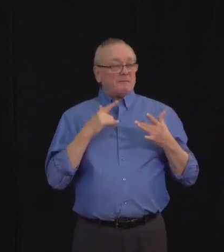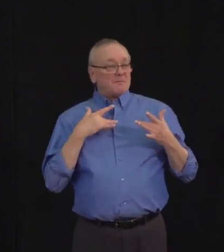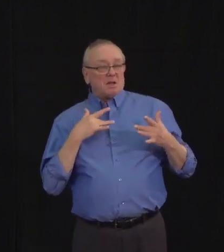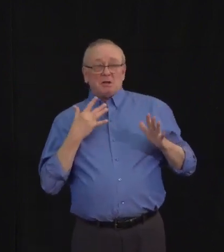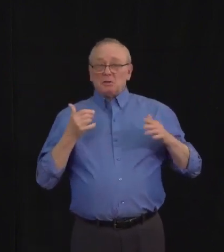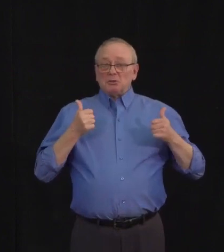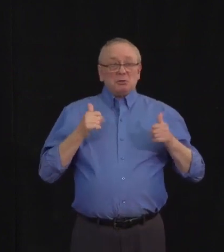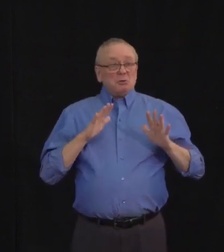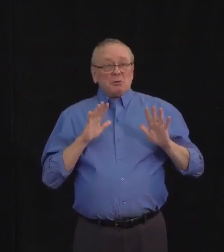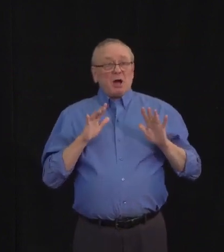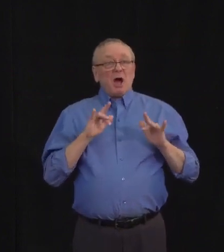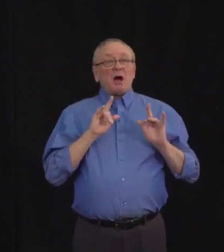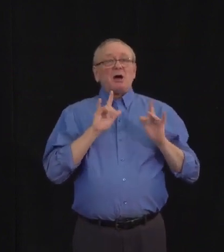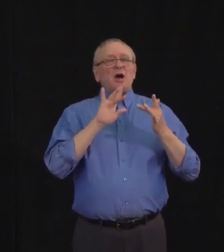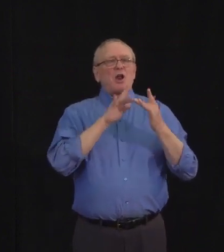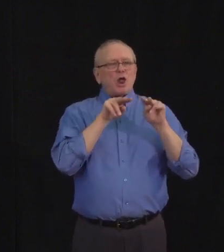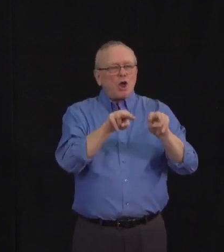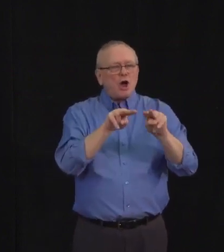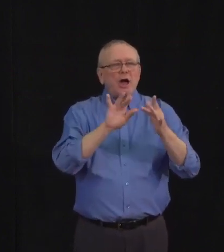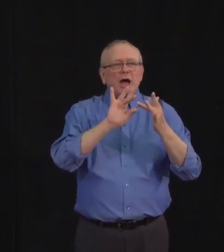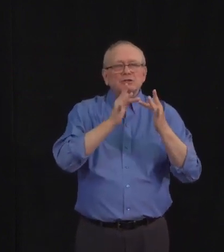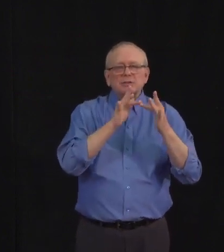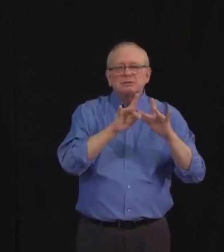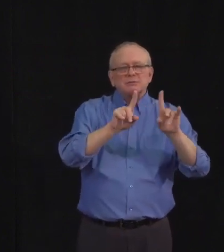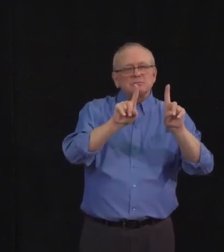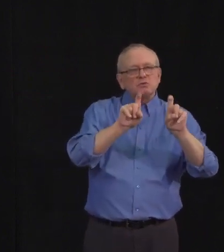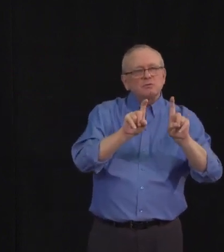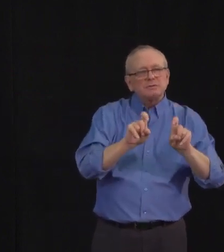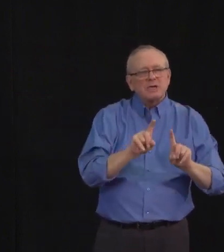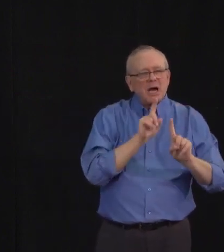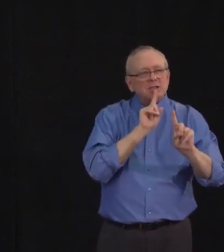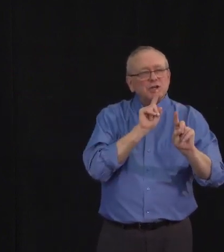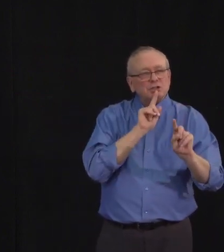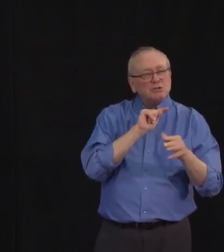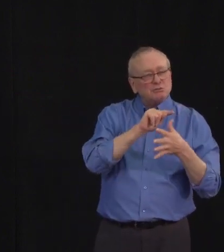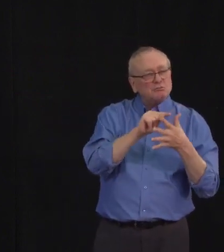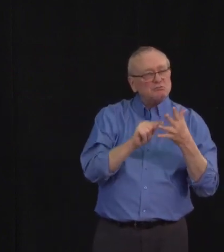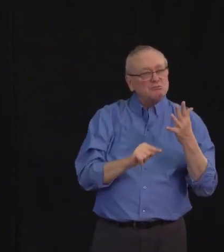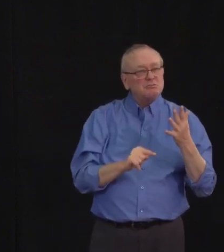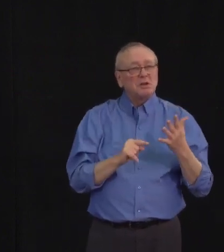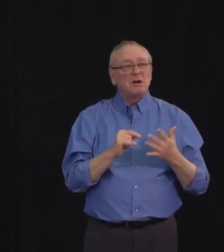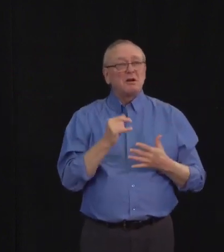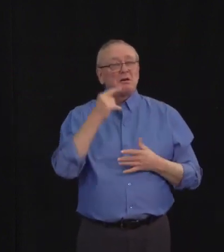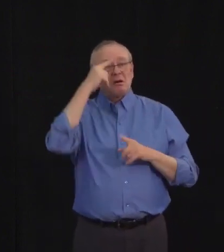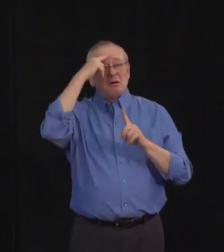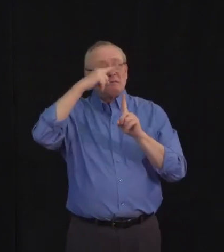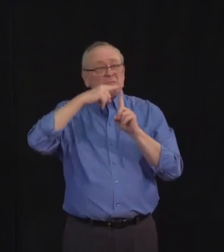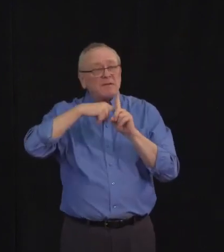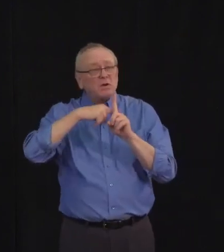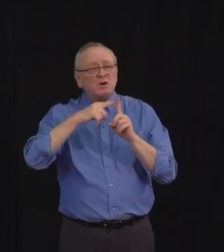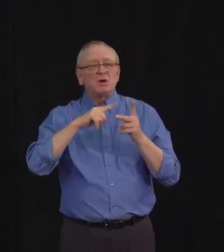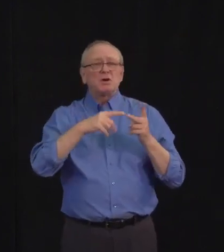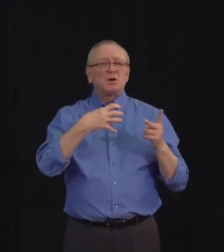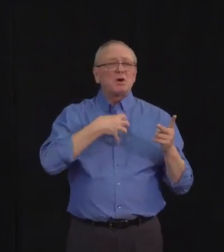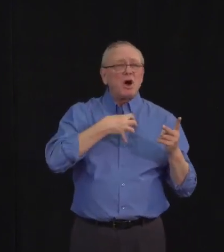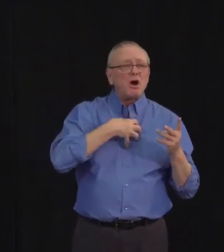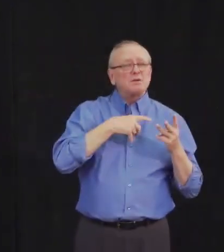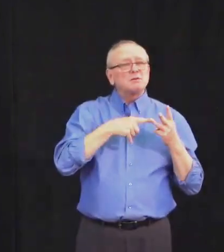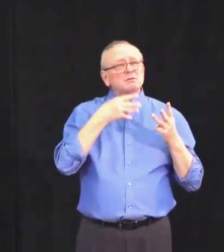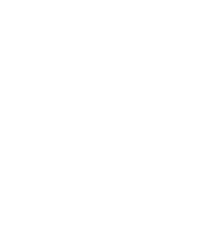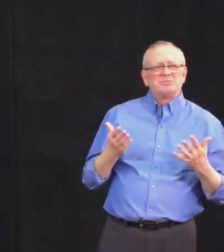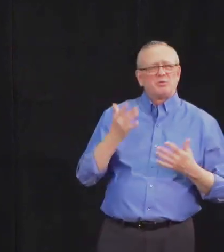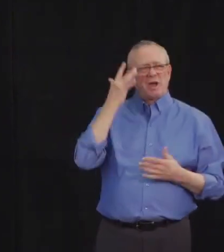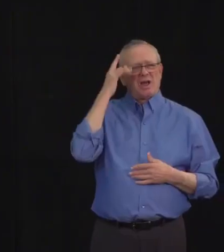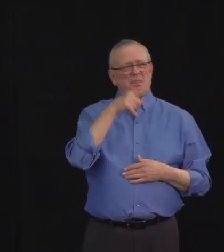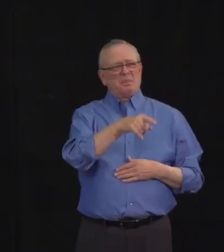-assessment if they develop any of the following signs of illness, fever, cough, shortness of breath, runny nose or sore throat.